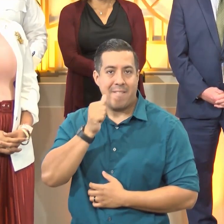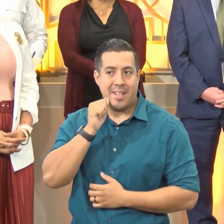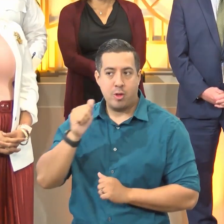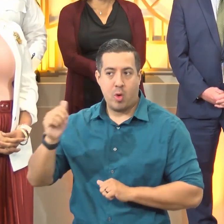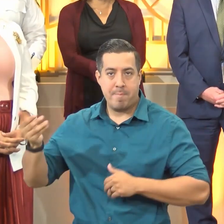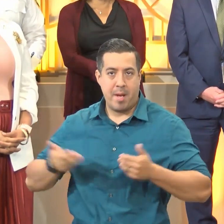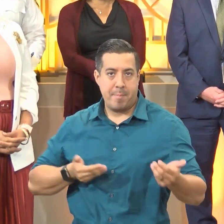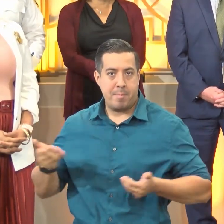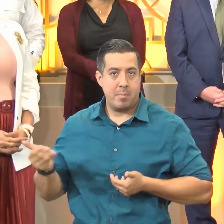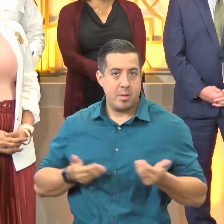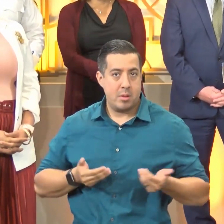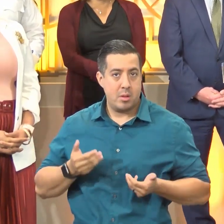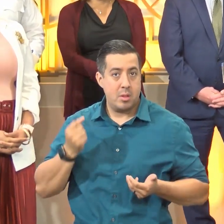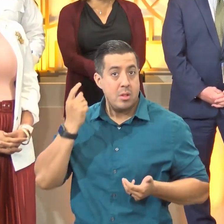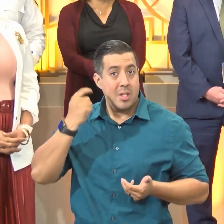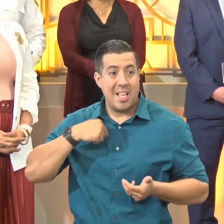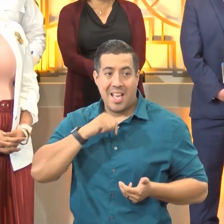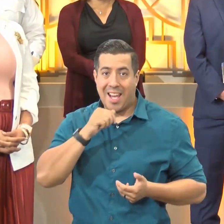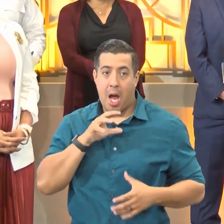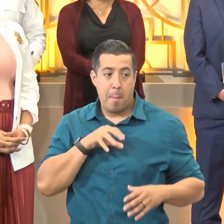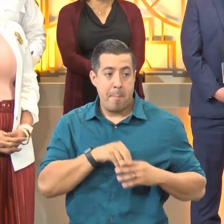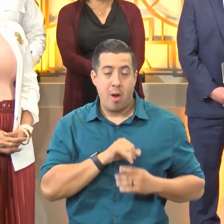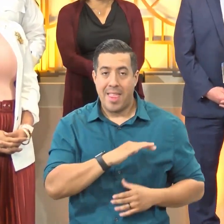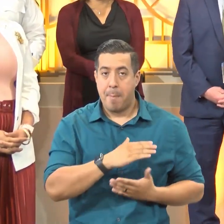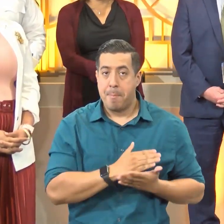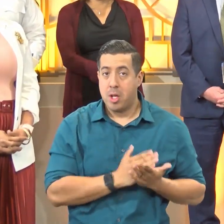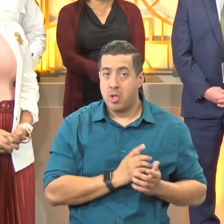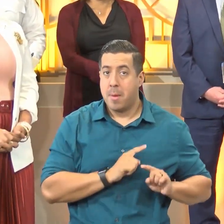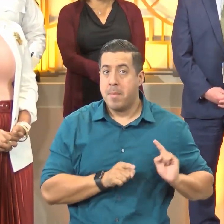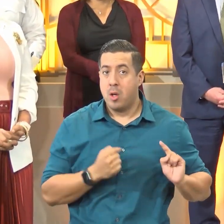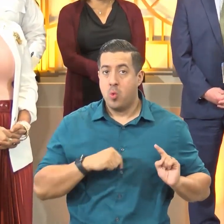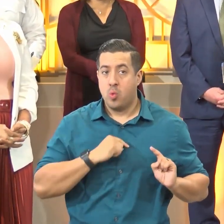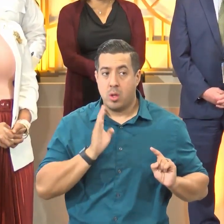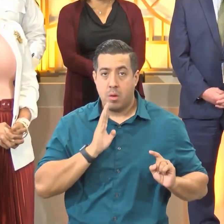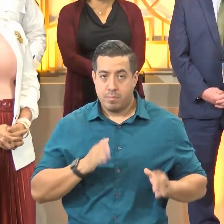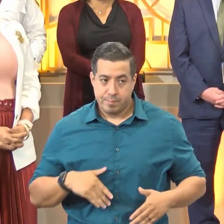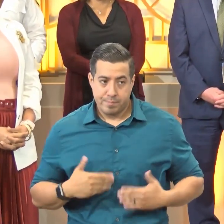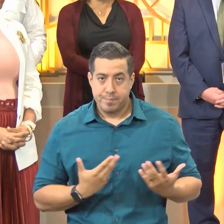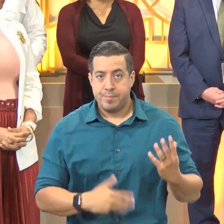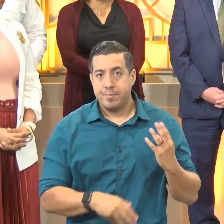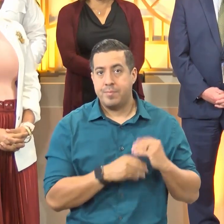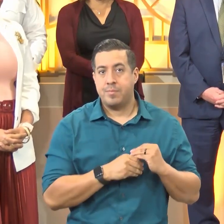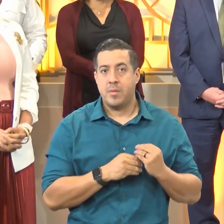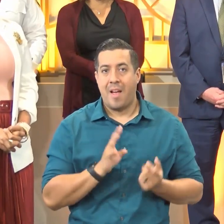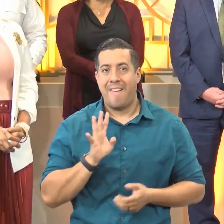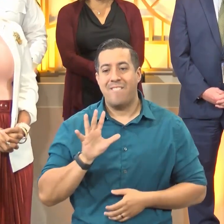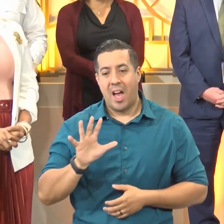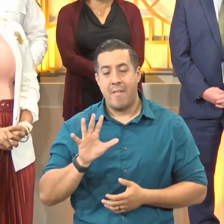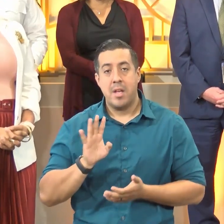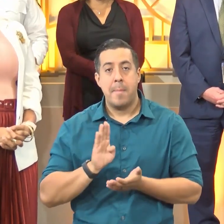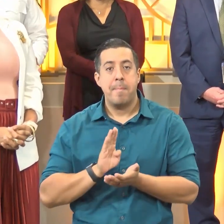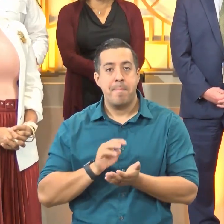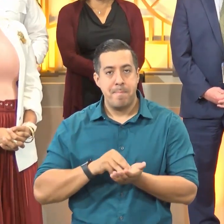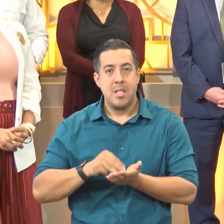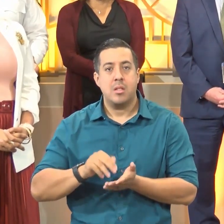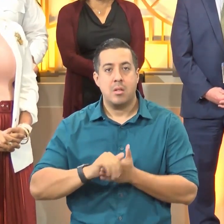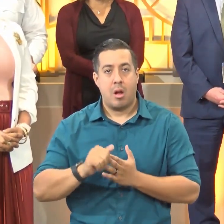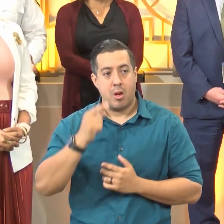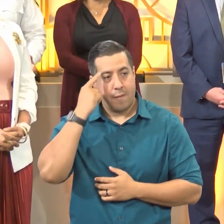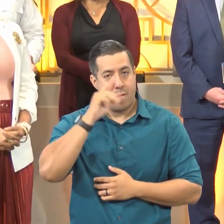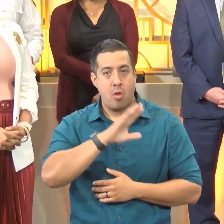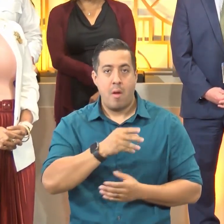And although not a part of this budget, we will be advancing an additional $5 million in opera